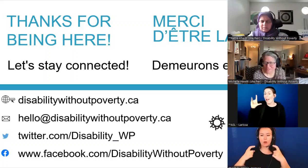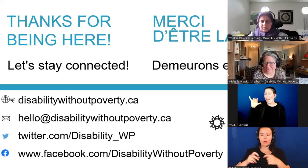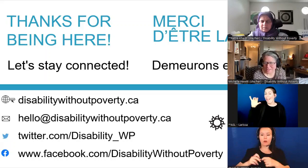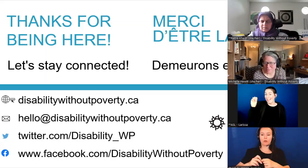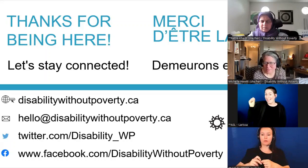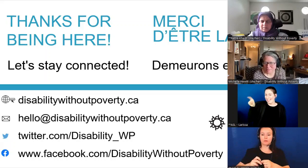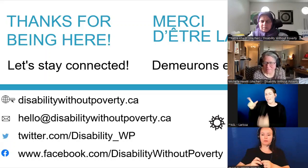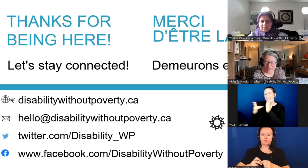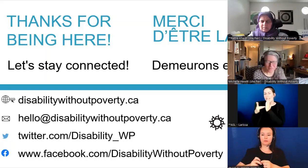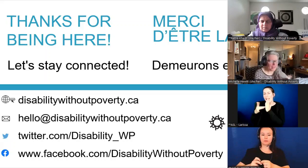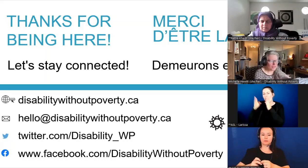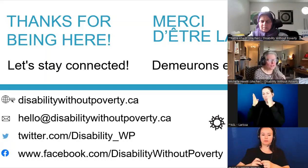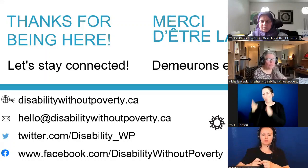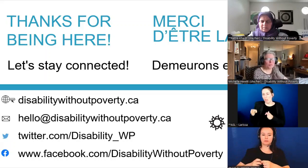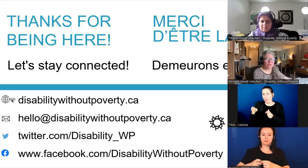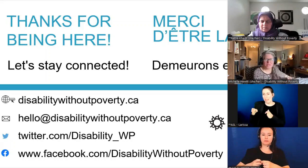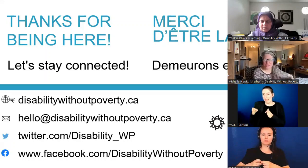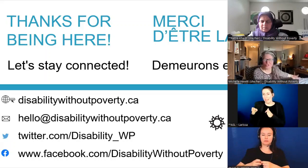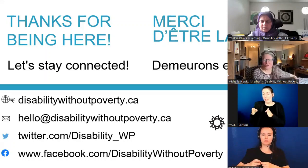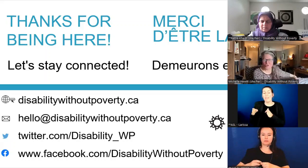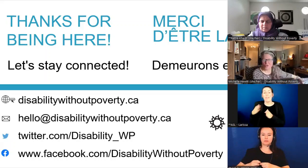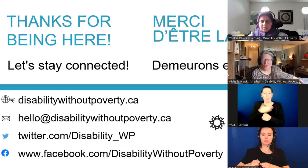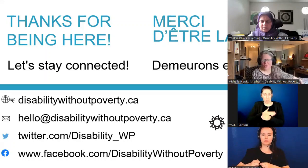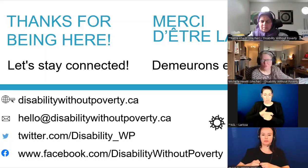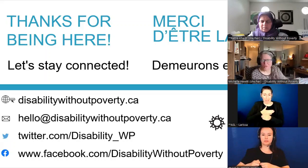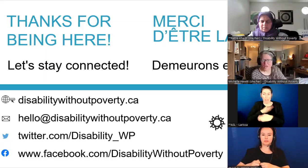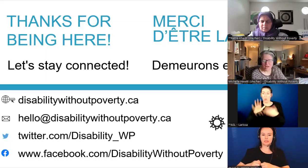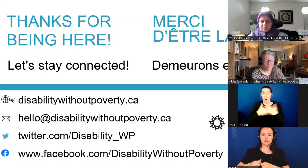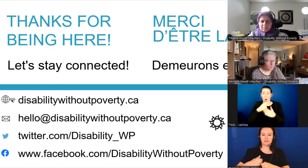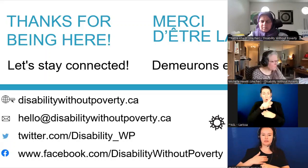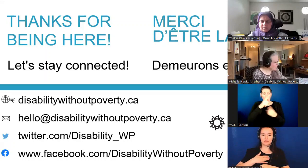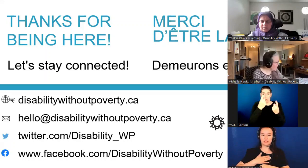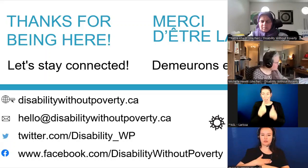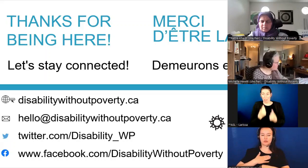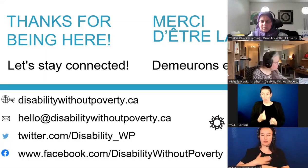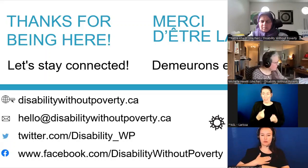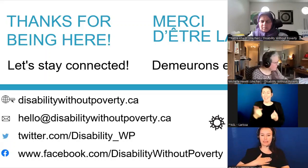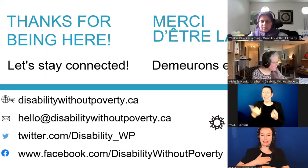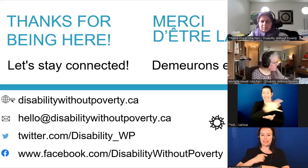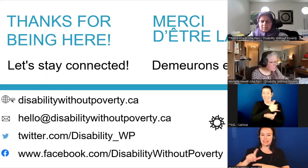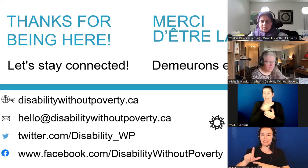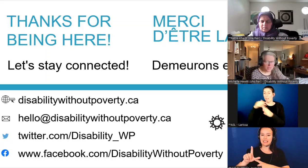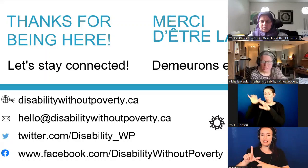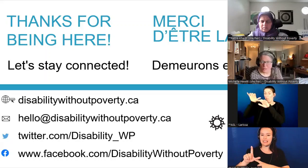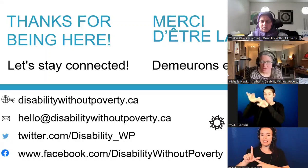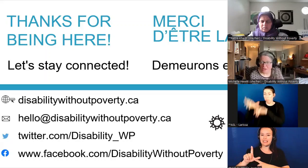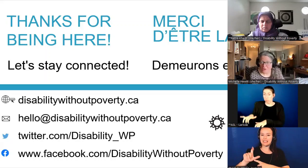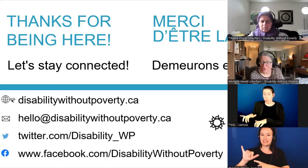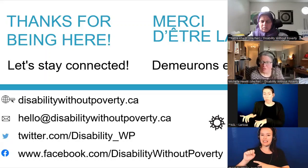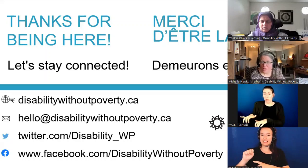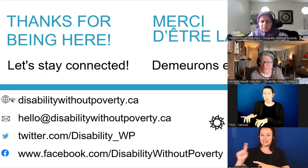the technical people back there, could you please make sure that that we get all of these